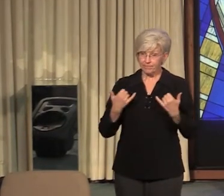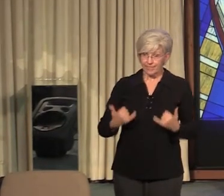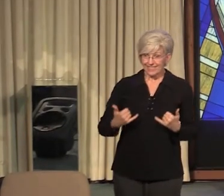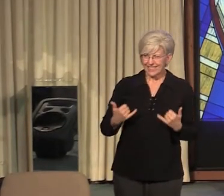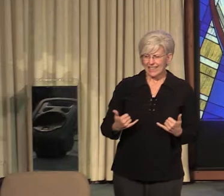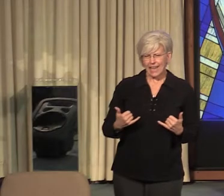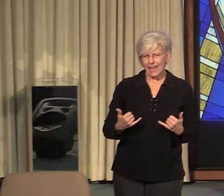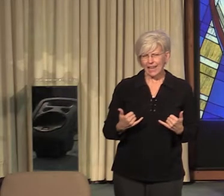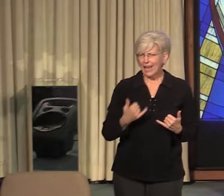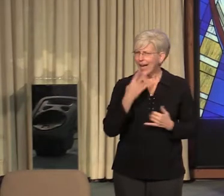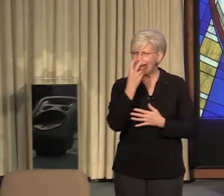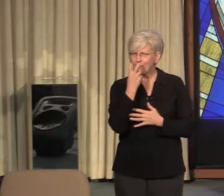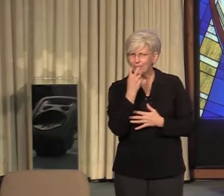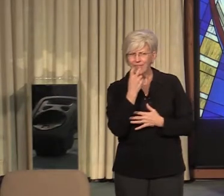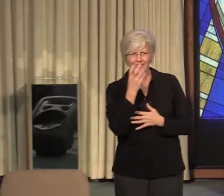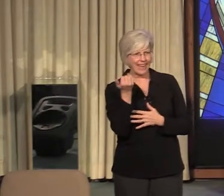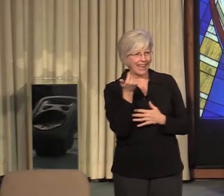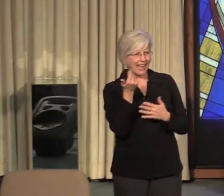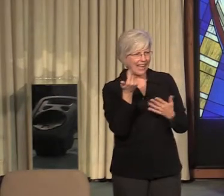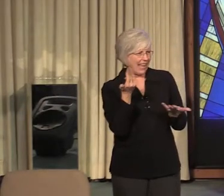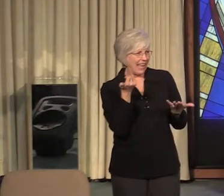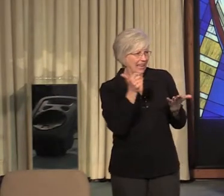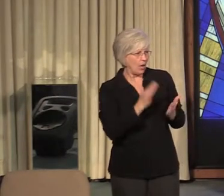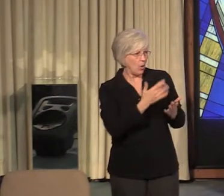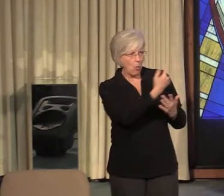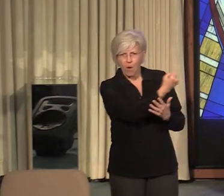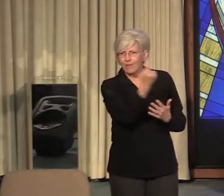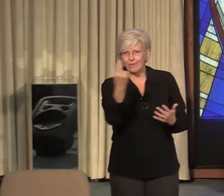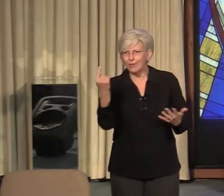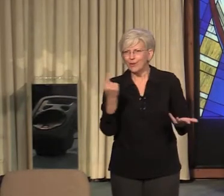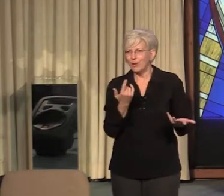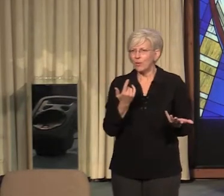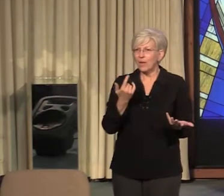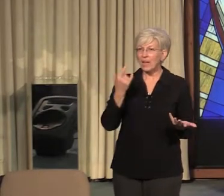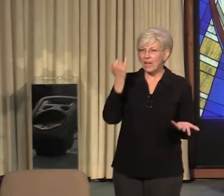Today, I don't think any one of you, when you're feeling ill,